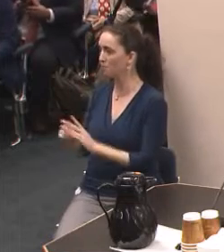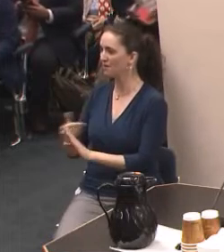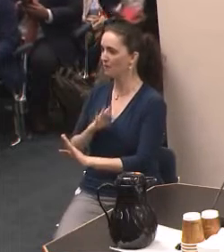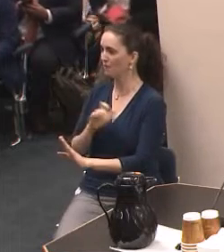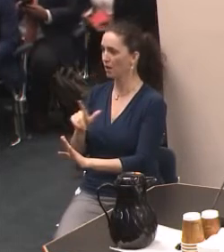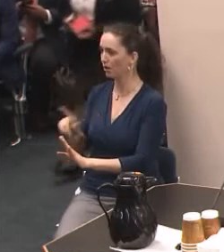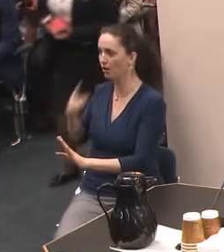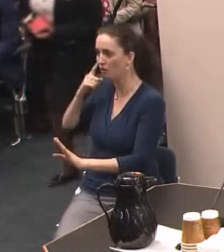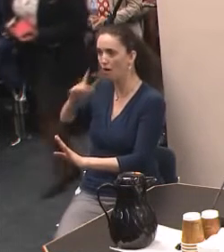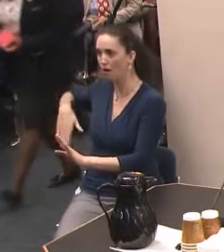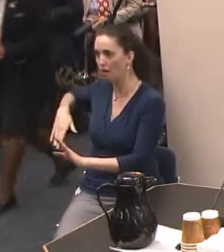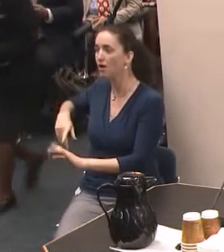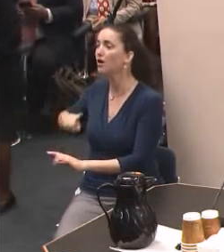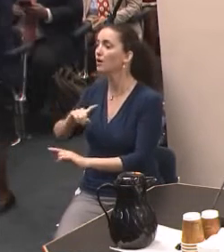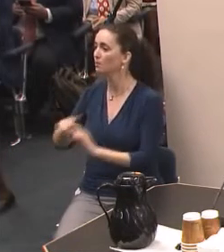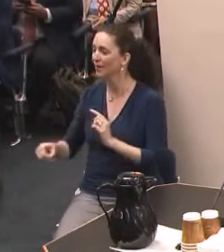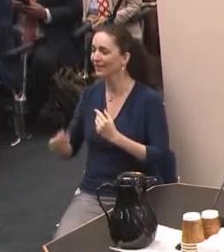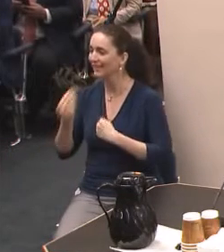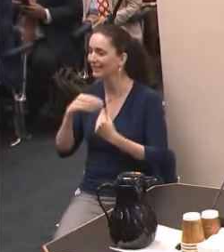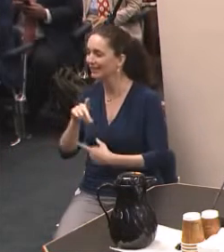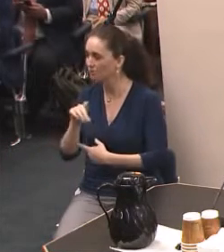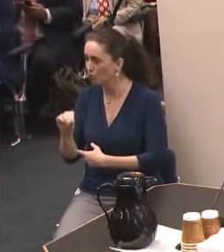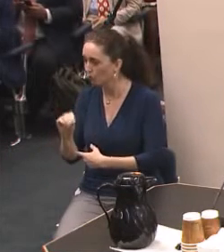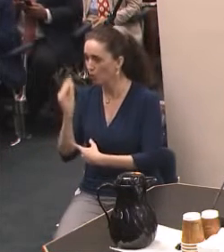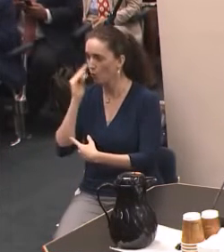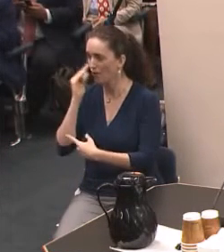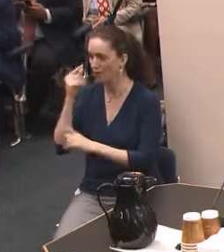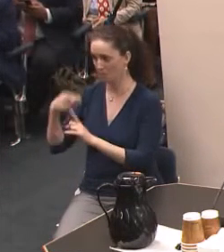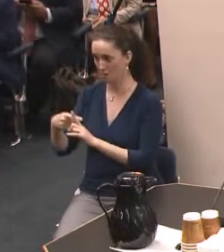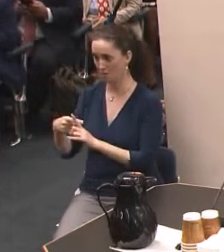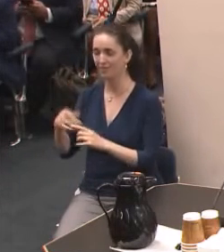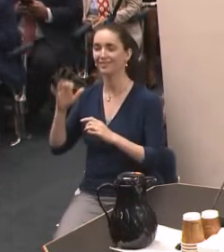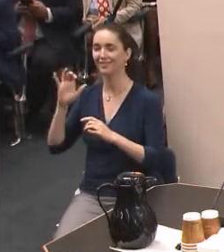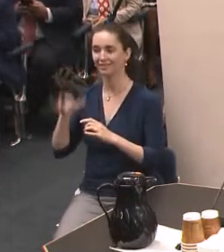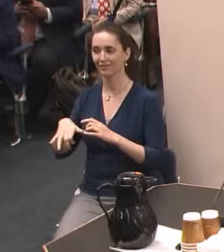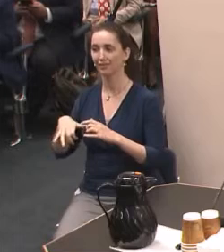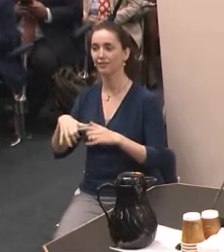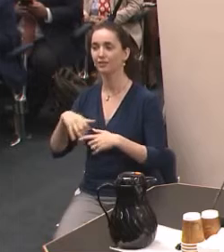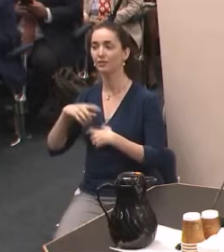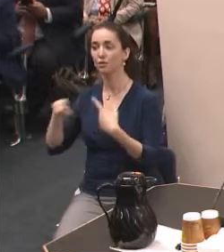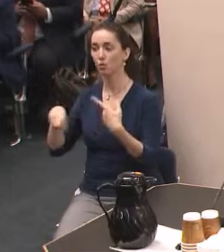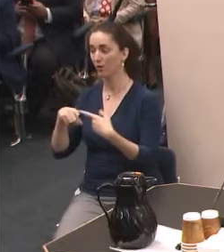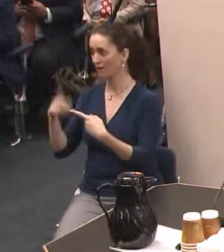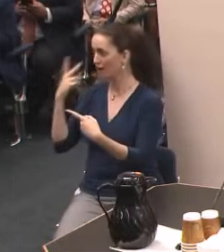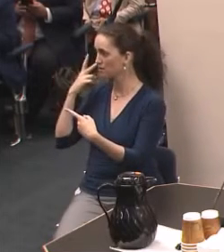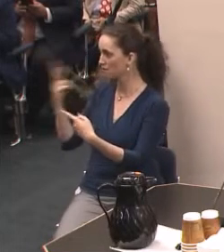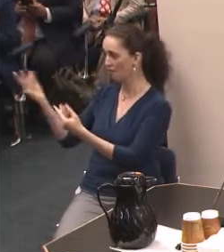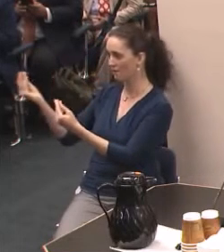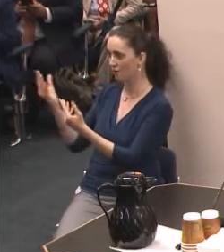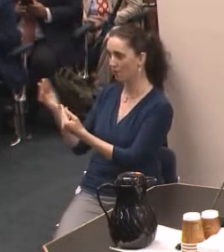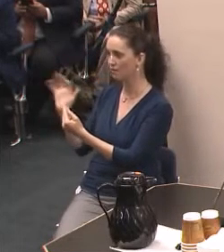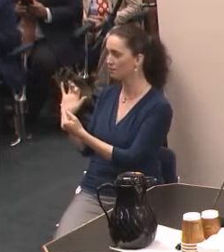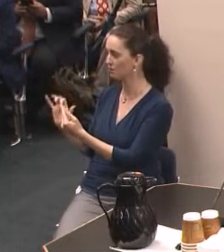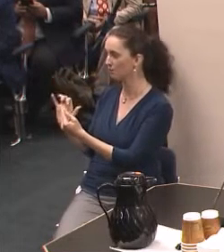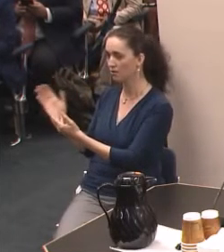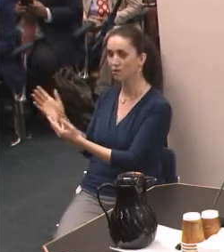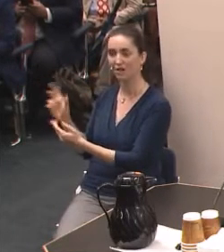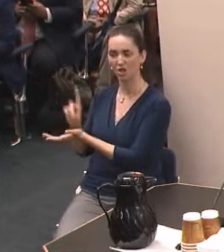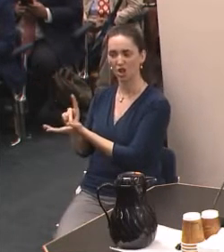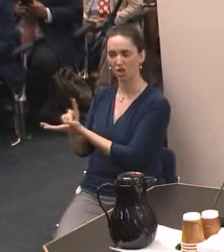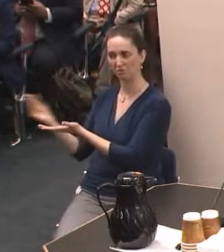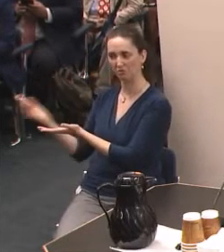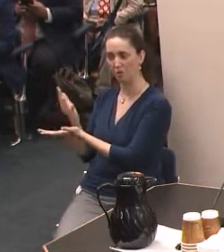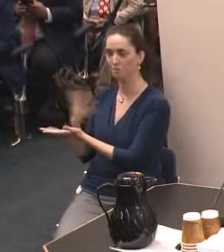during Eating Disorder Awareness Month is when I saw the information from Oshner's, one of the doctors